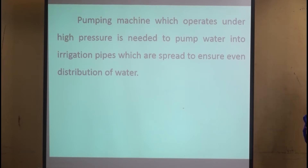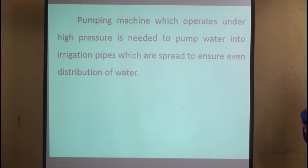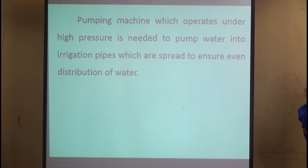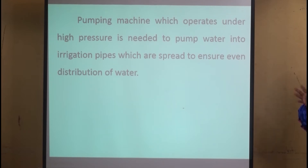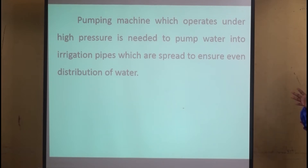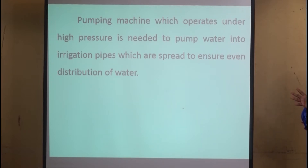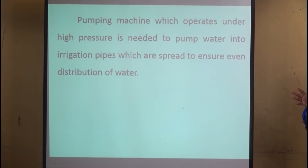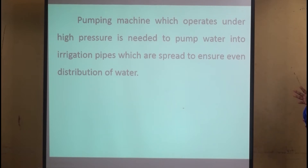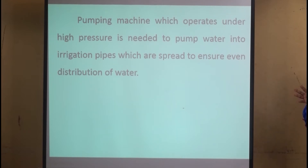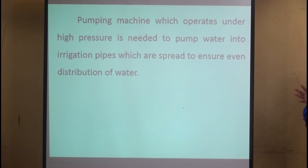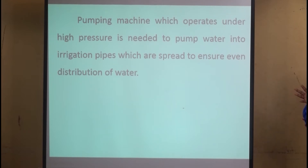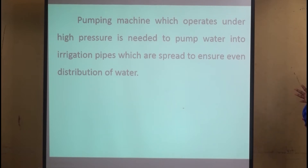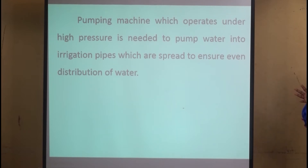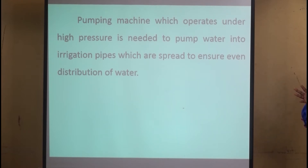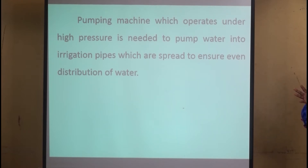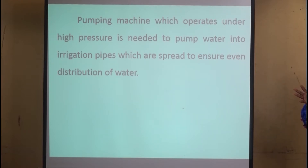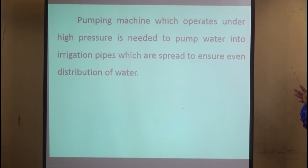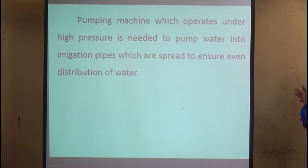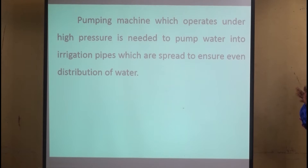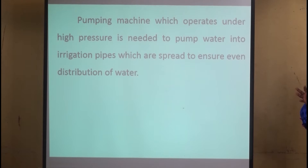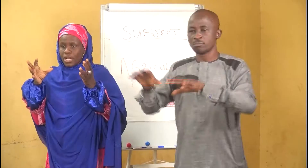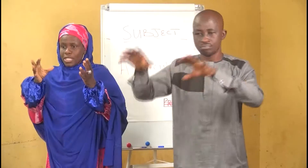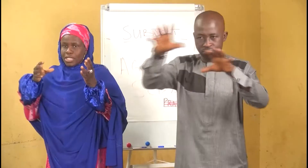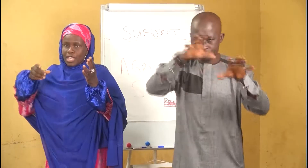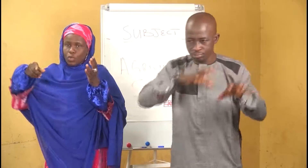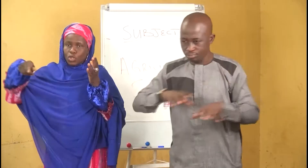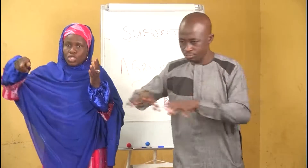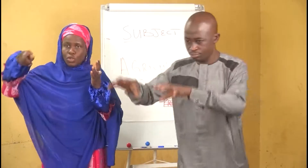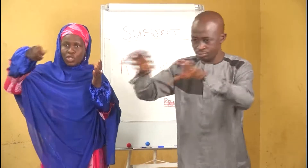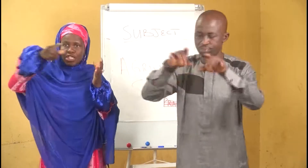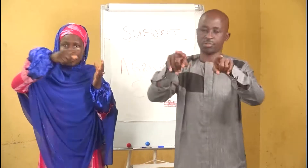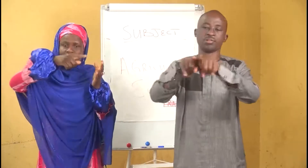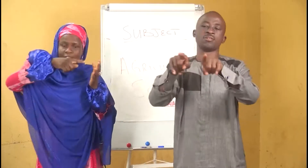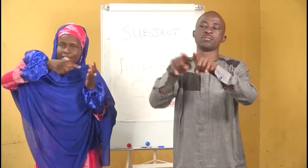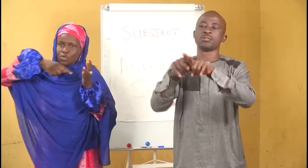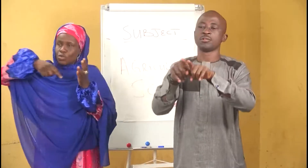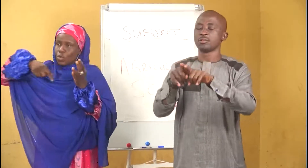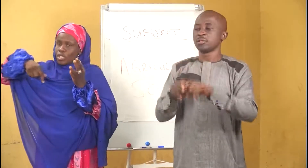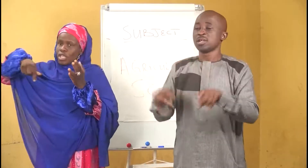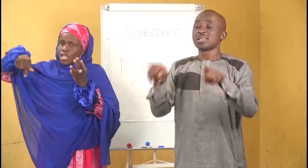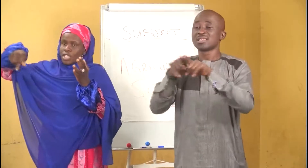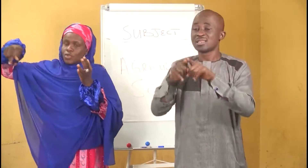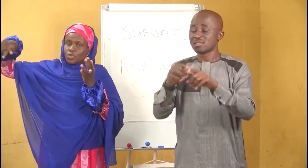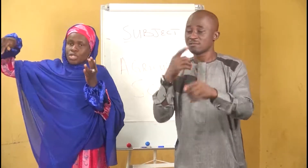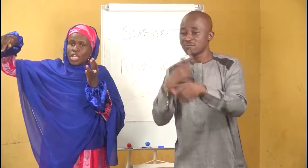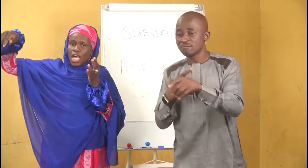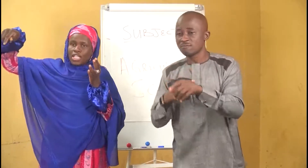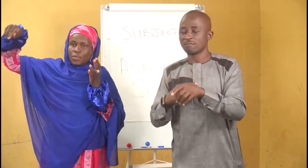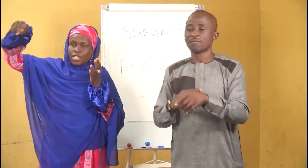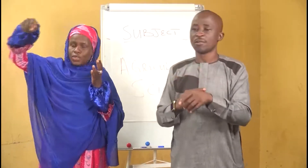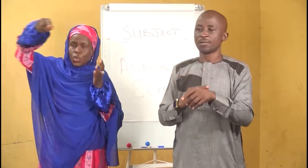going to have what? Even distribution. Because the sprinkler system will just be rotating and it will be what? It will